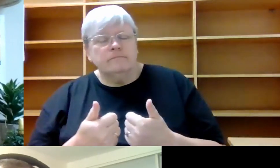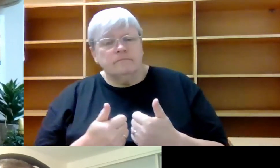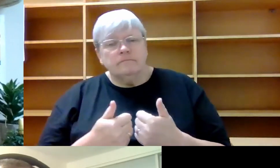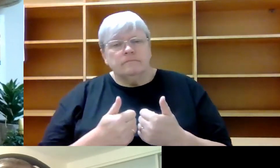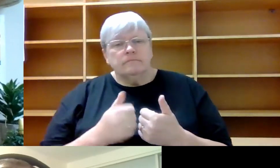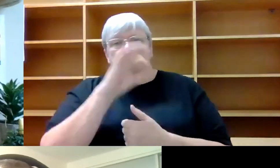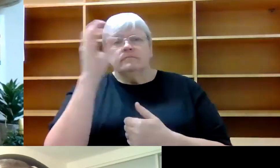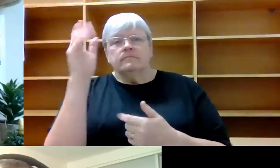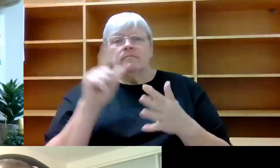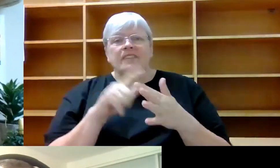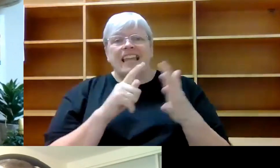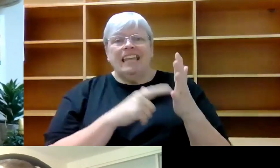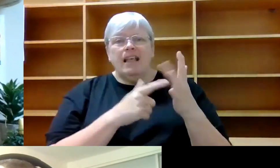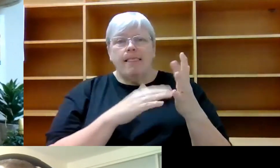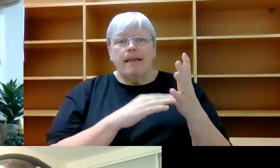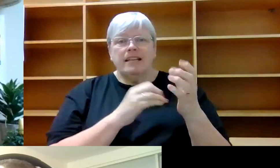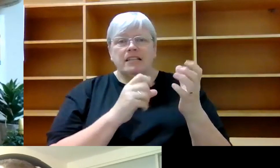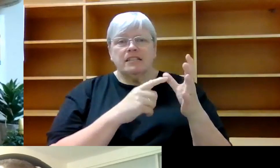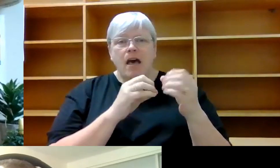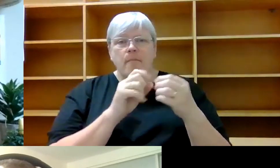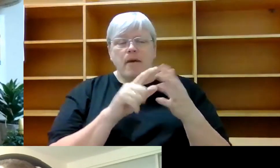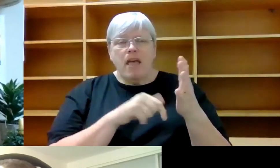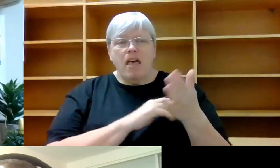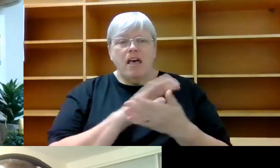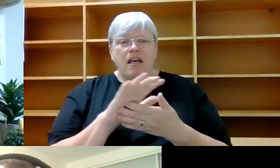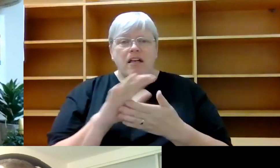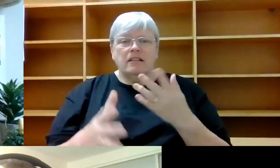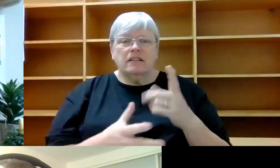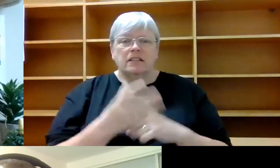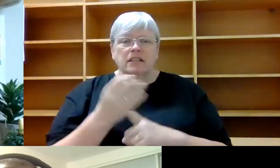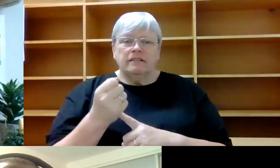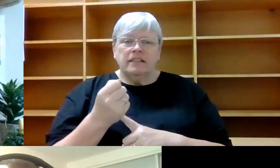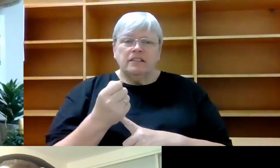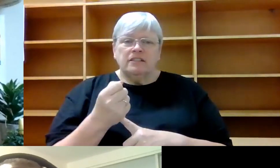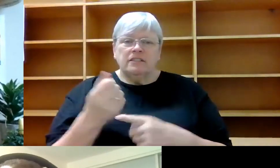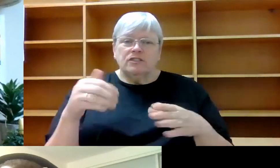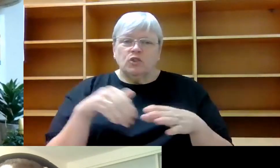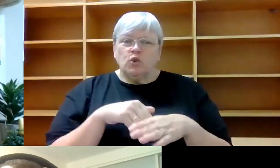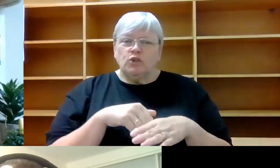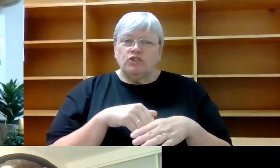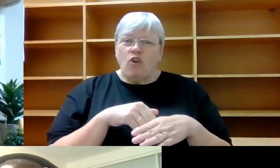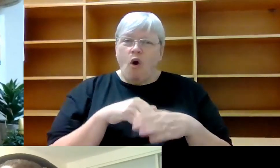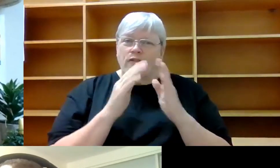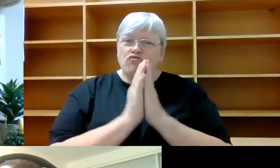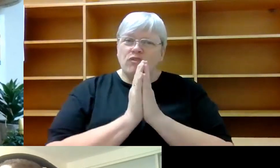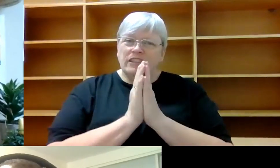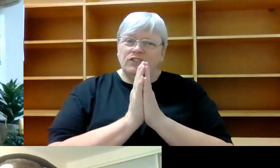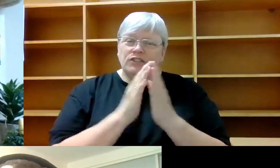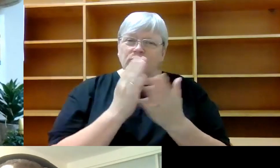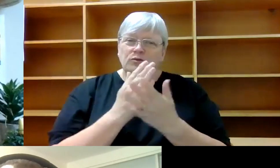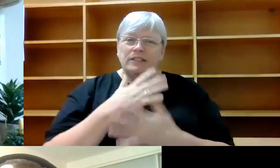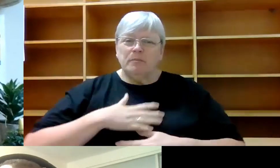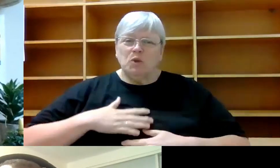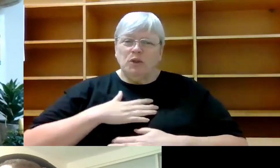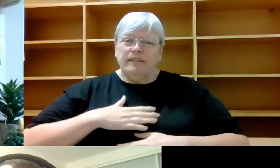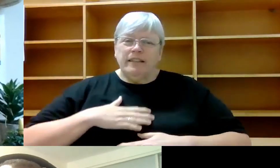Elizabeth. She says, I found the inclusion of Akan religion in the novel very evocative and moving, and it gave the story an additional dimension. Can